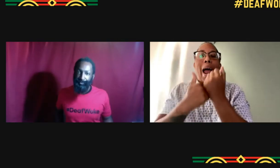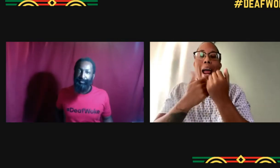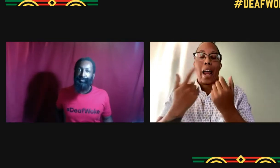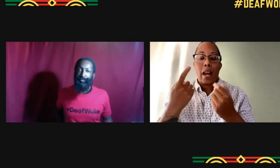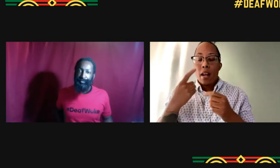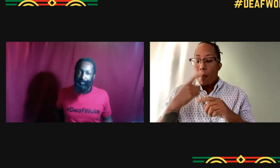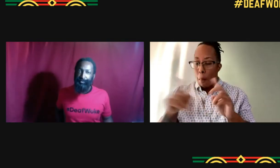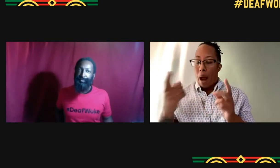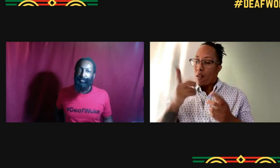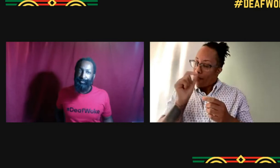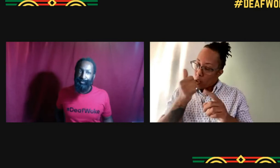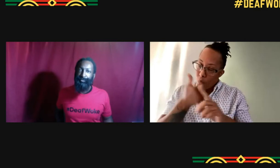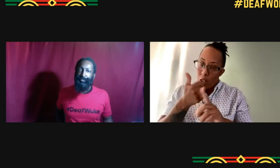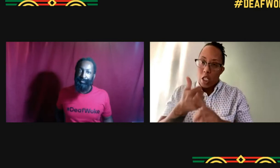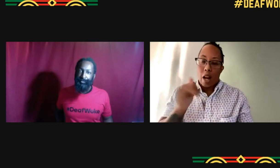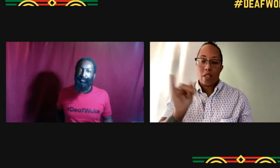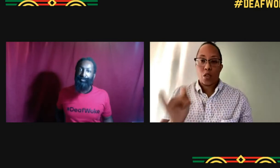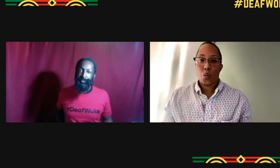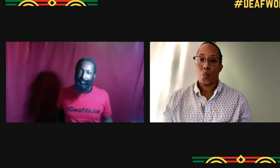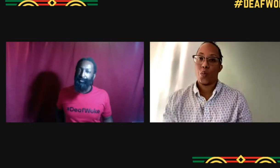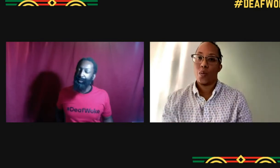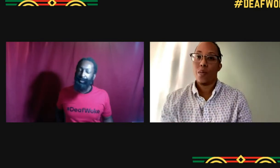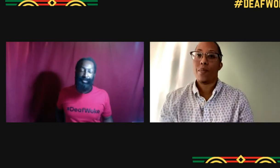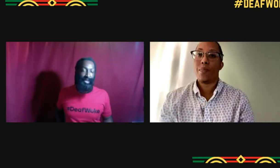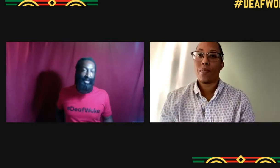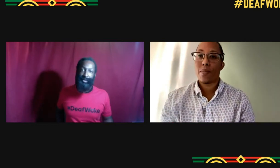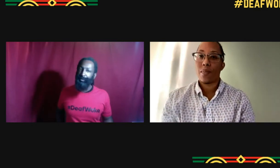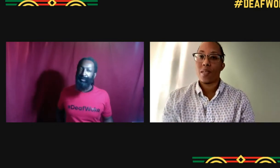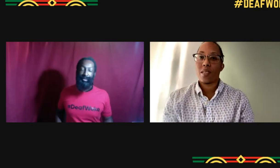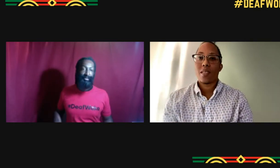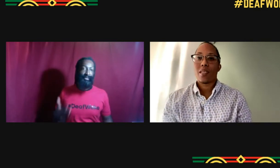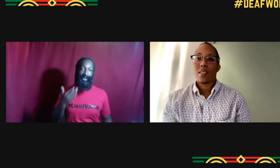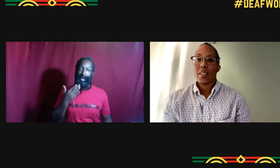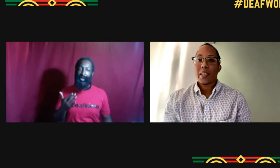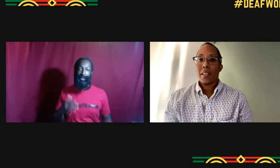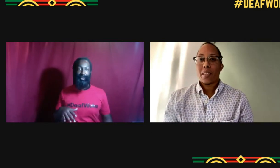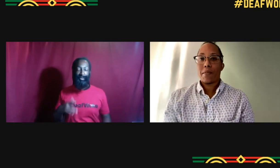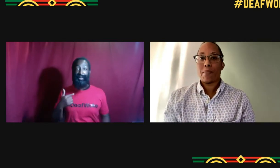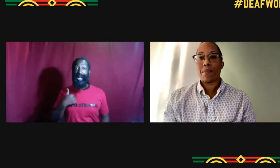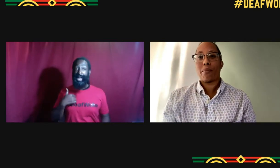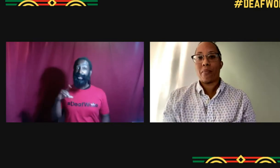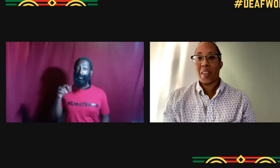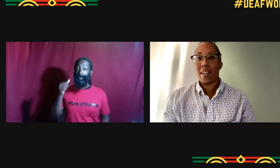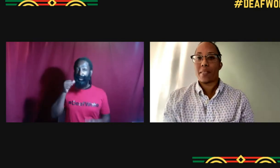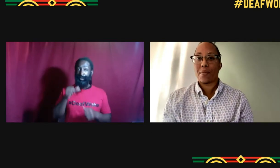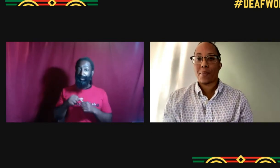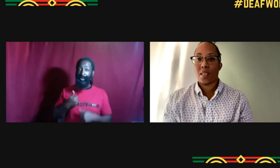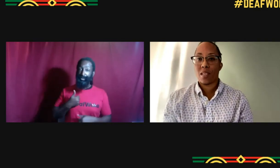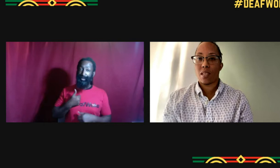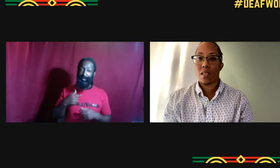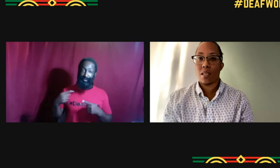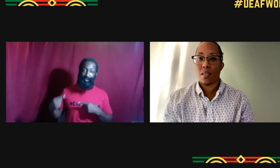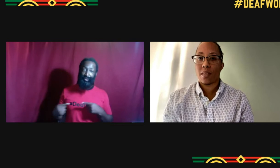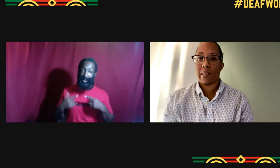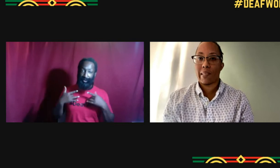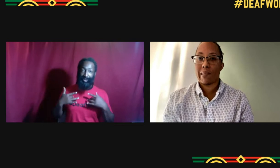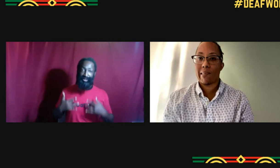Yes. You know, because someone else can support it, but you got to do it for yourself first, and then they'll support it. Thank